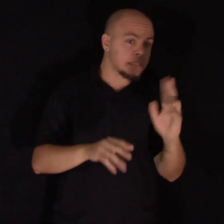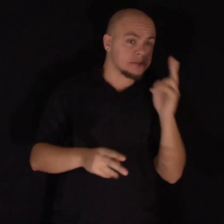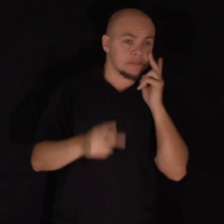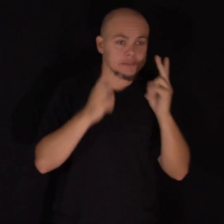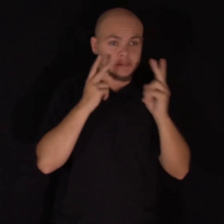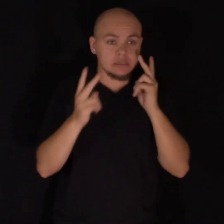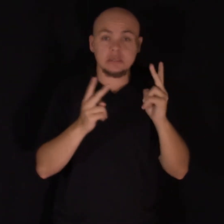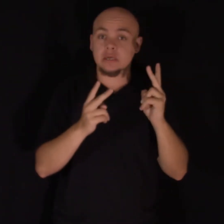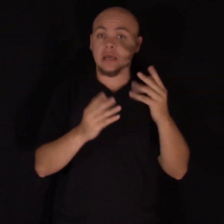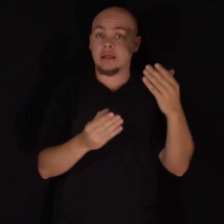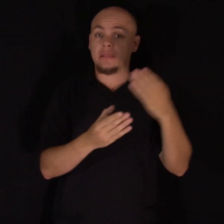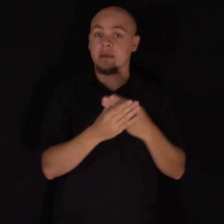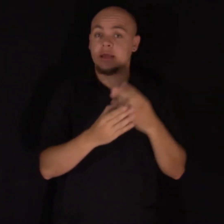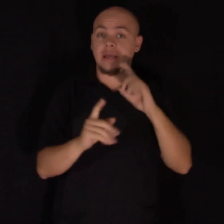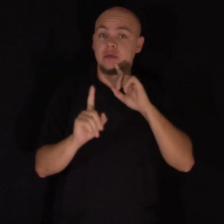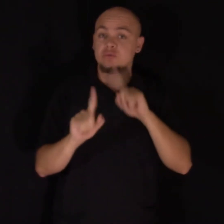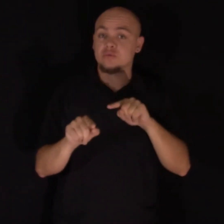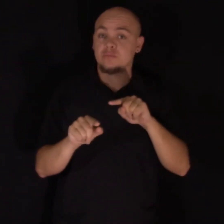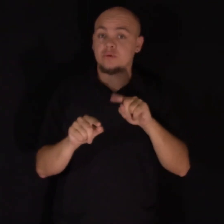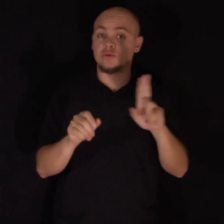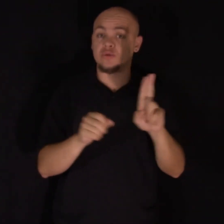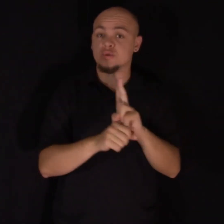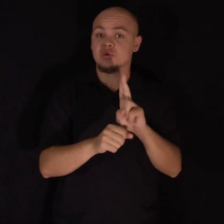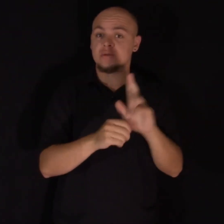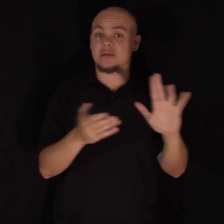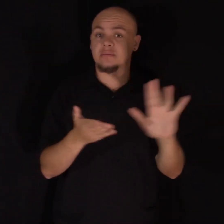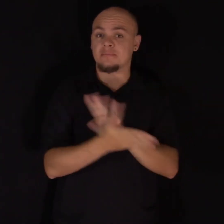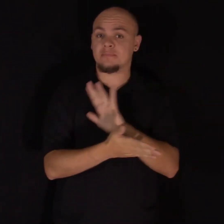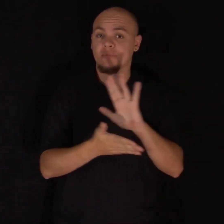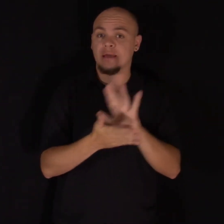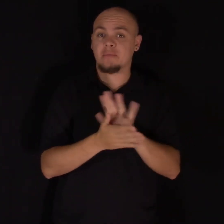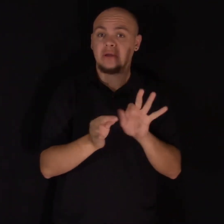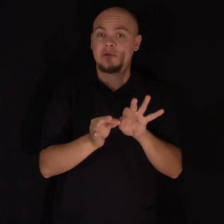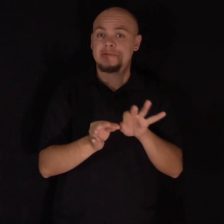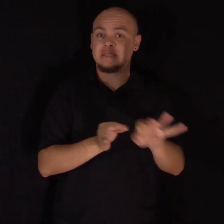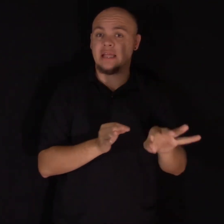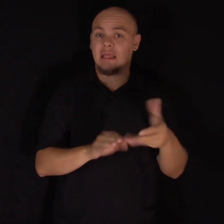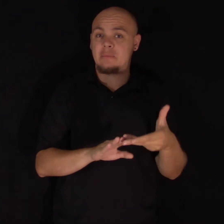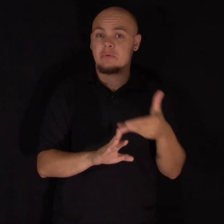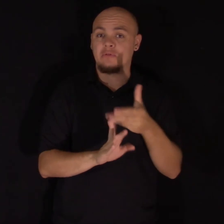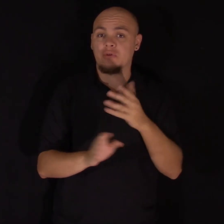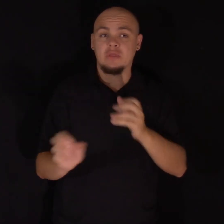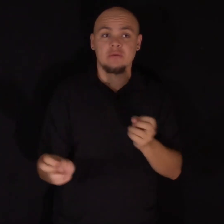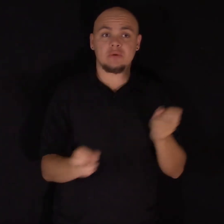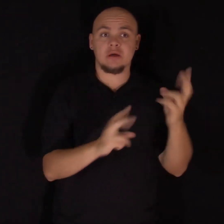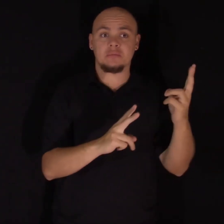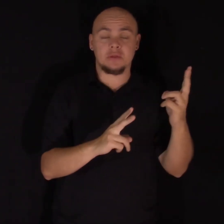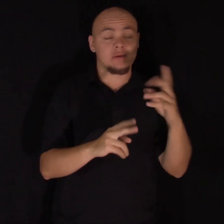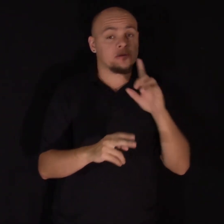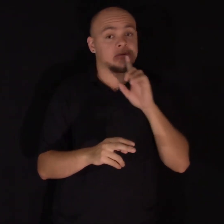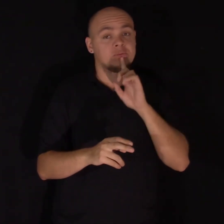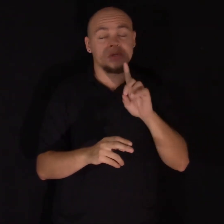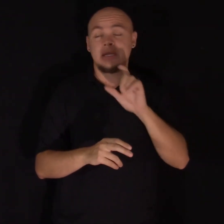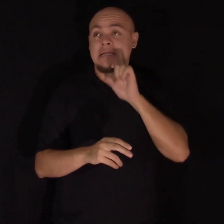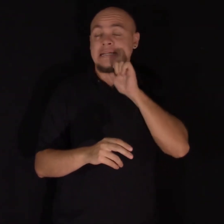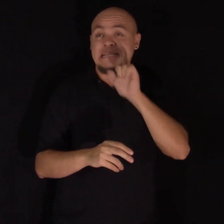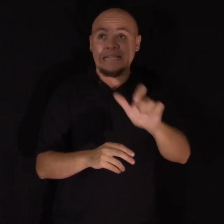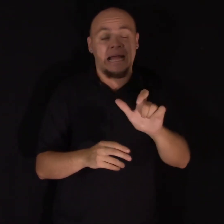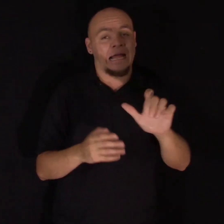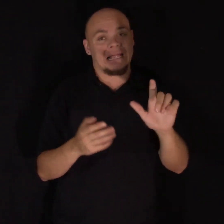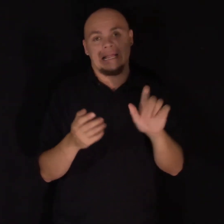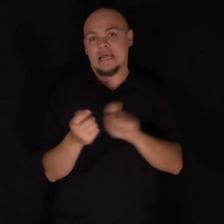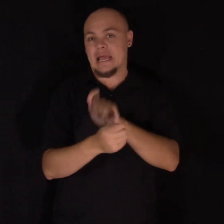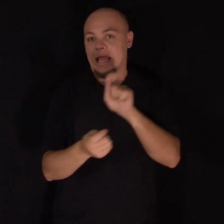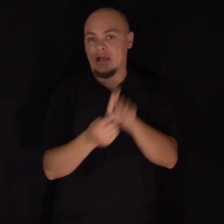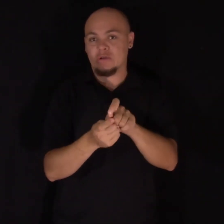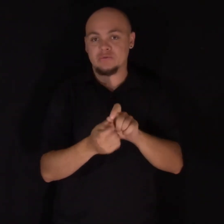The case reports came in on paper. It was very delayed before they were put online, and they were extremely inaccurate. We